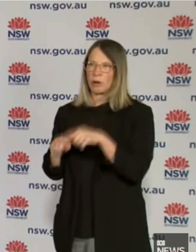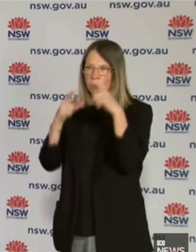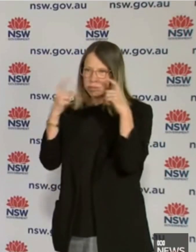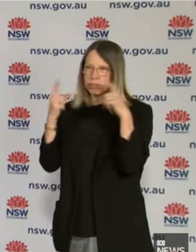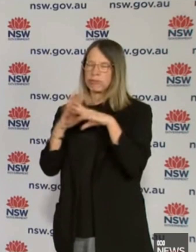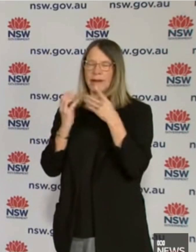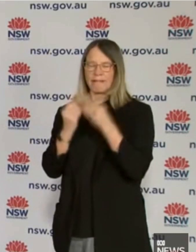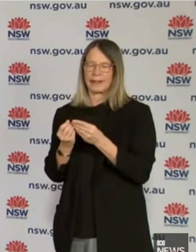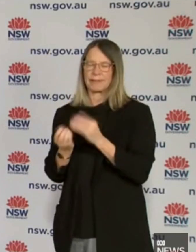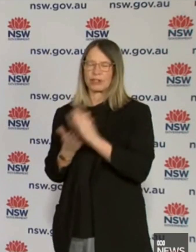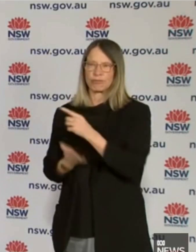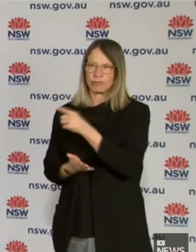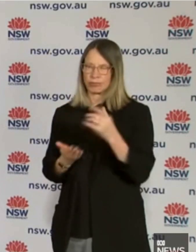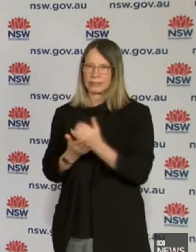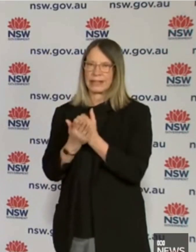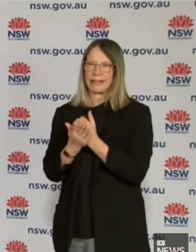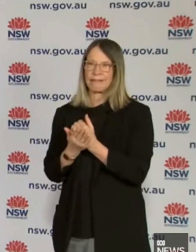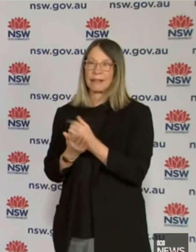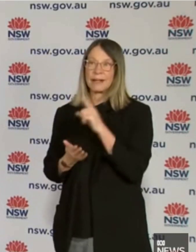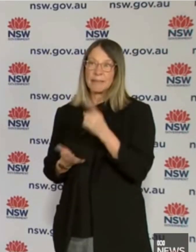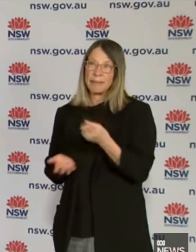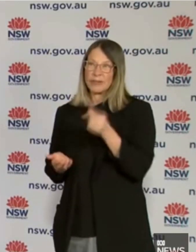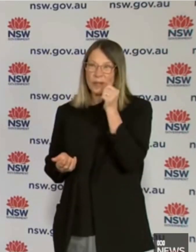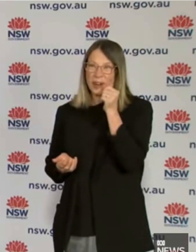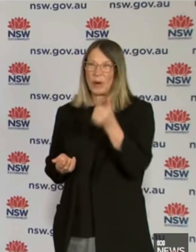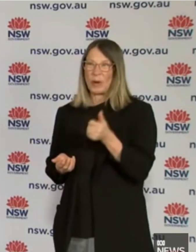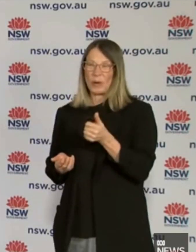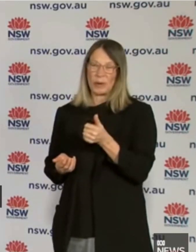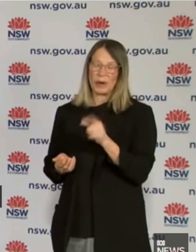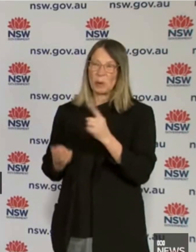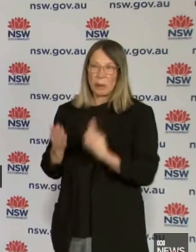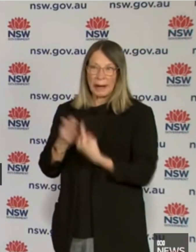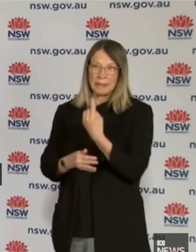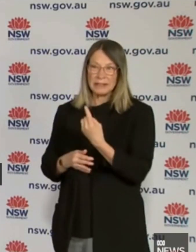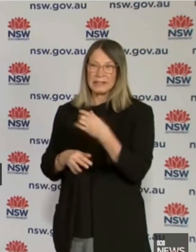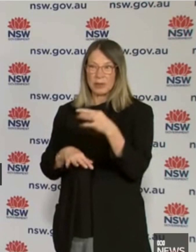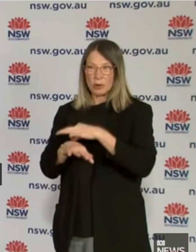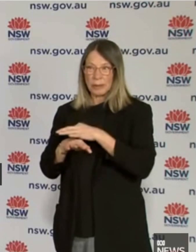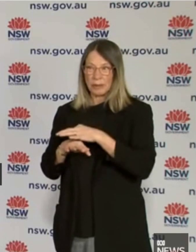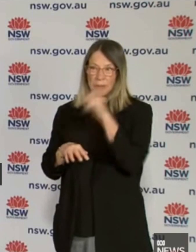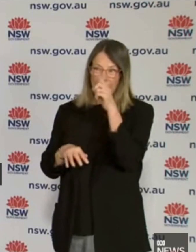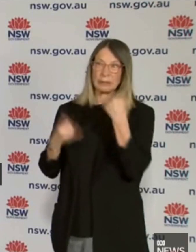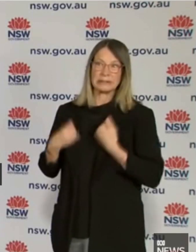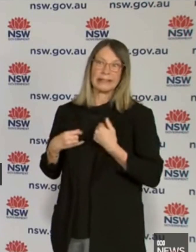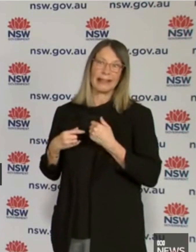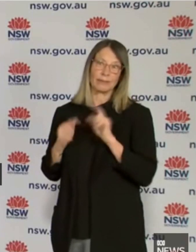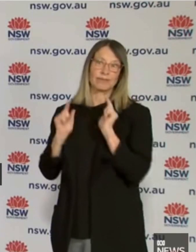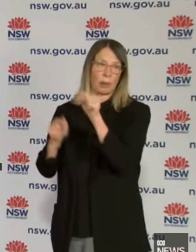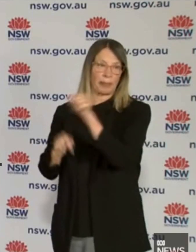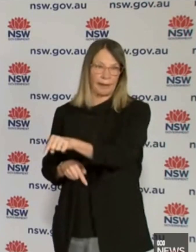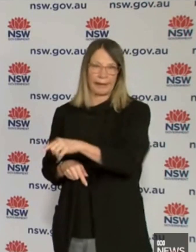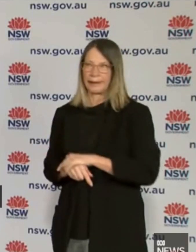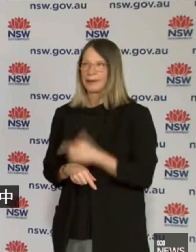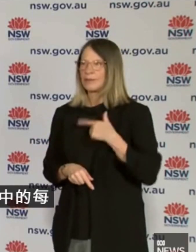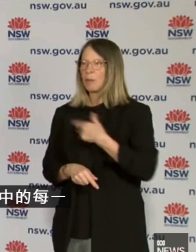But worldwide, hospitals are places where people come in when they are sick with COVID. So there is always a risk.